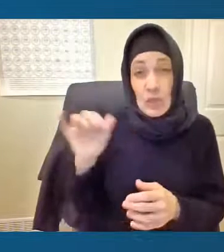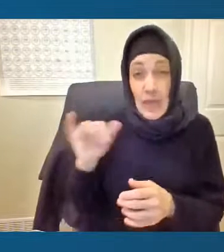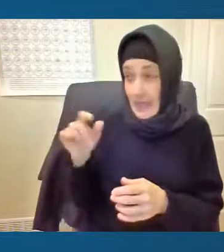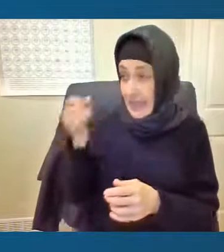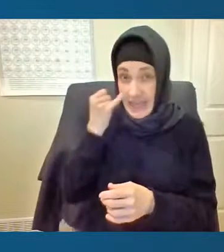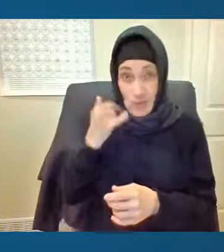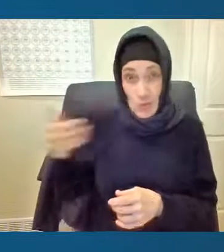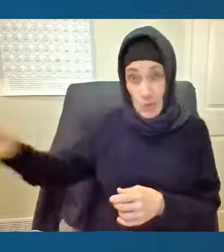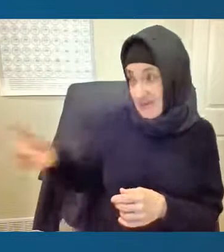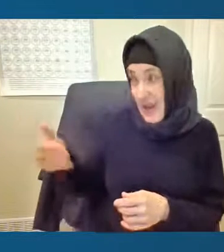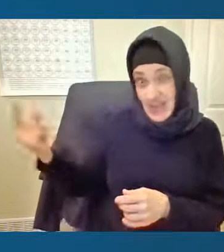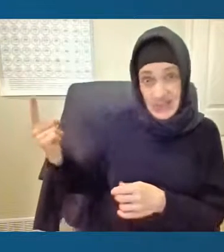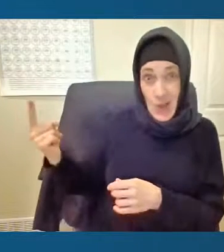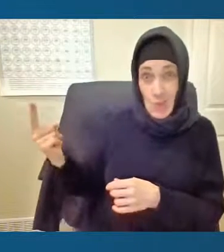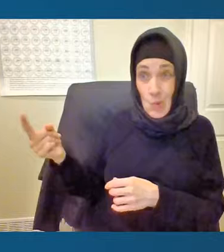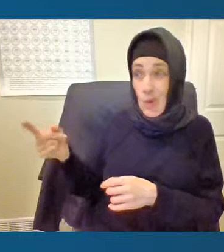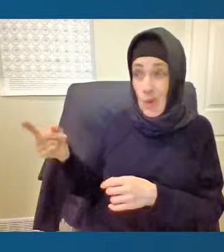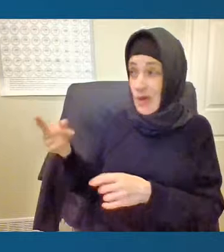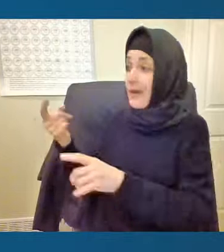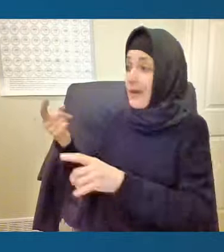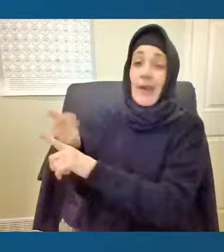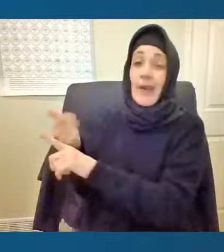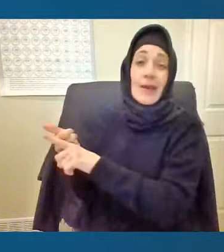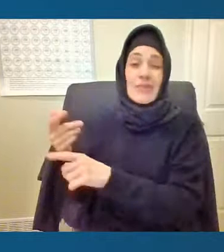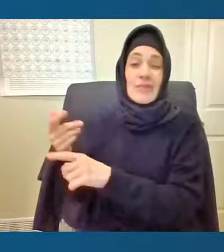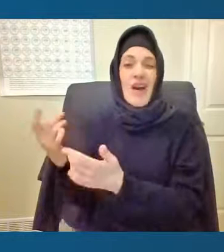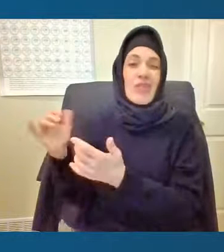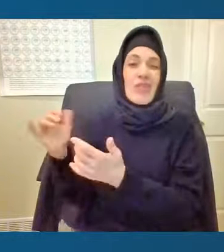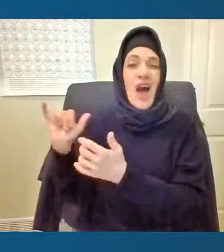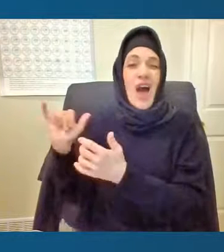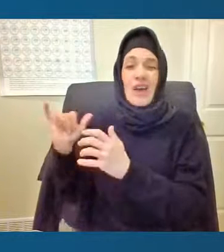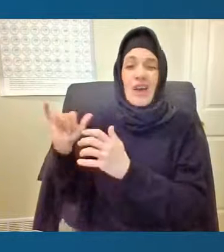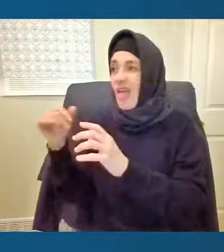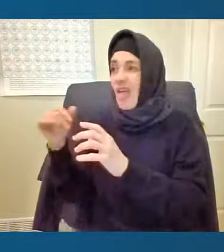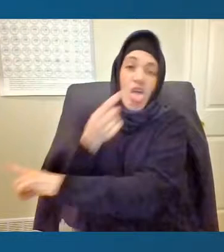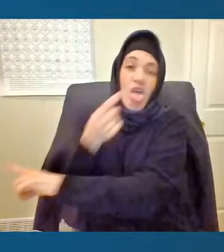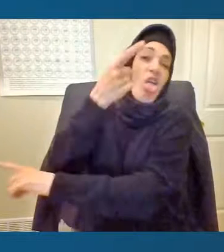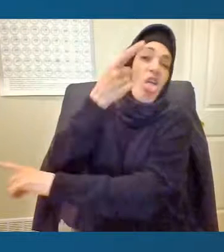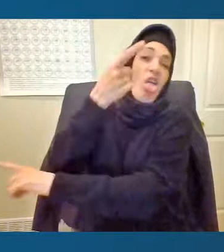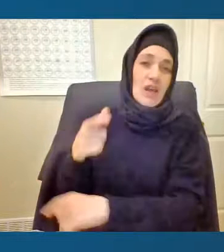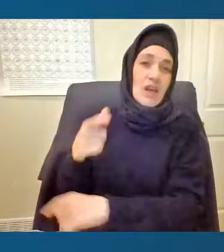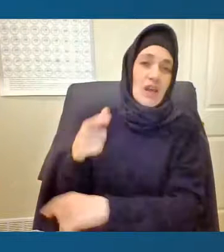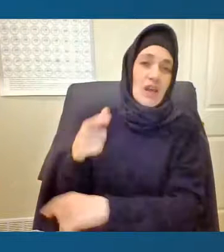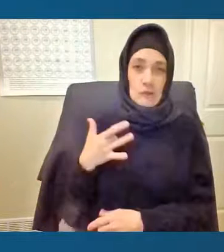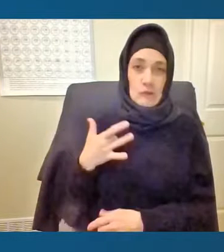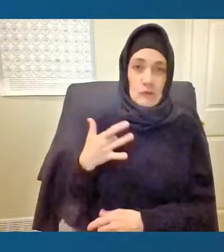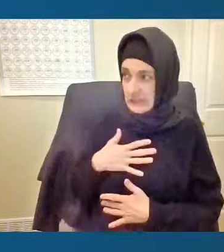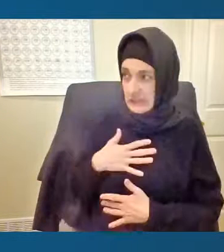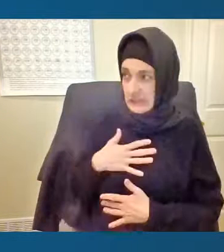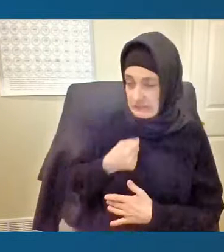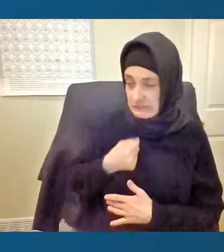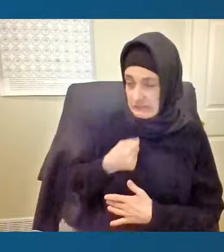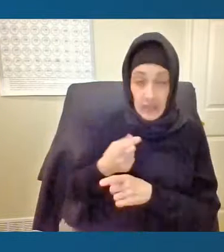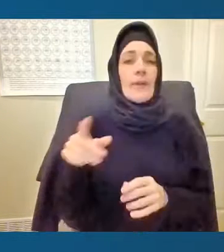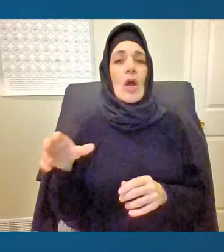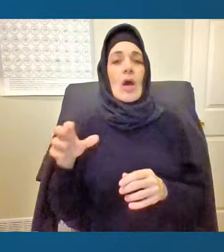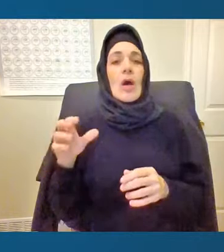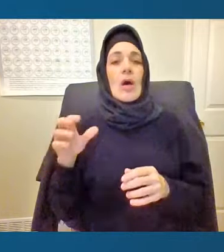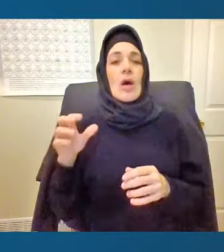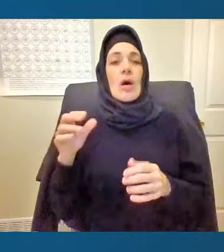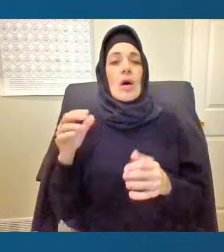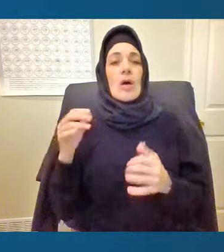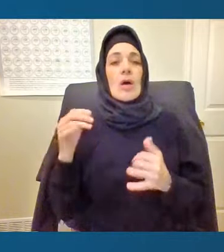whatever. So this person, all of a sudden, he starts showing out. And he's like, ya amir al-mu'mineen, you don't give us our haq. You don't do this. You don't do